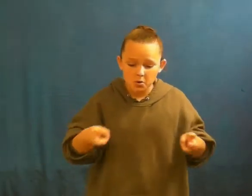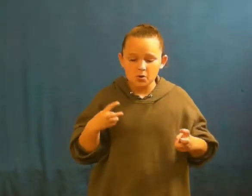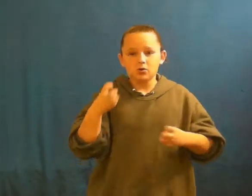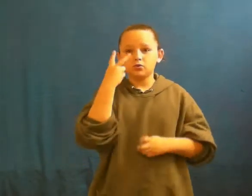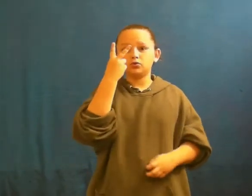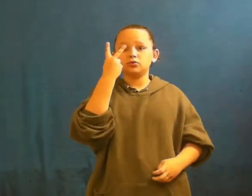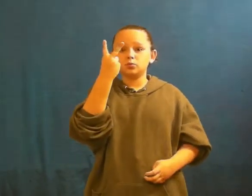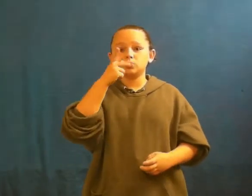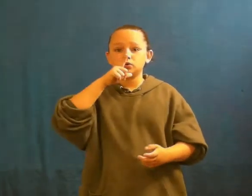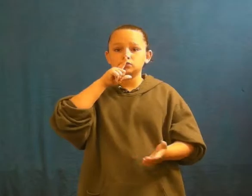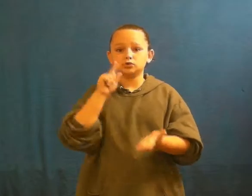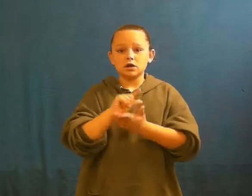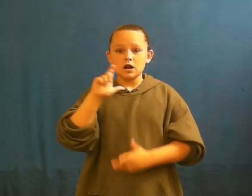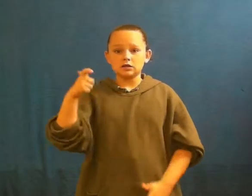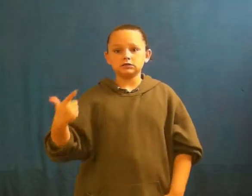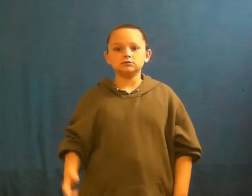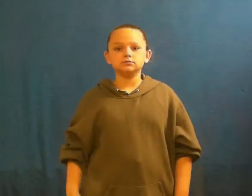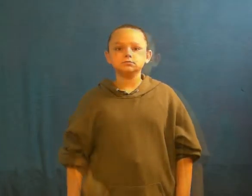He saw the people have lots of food.